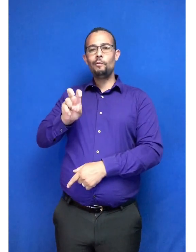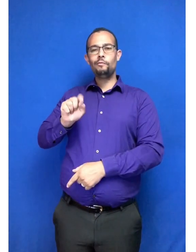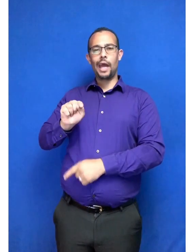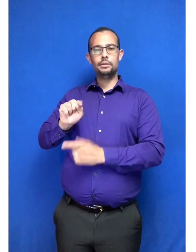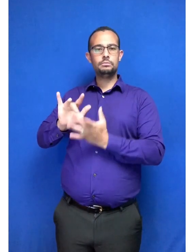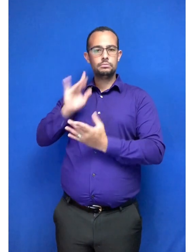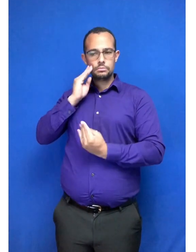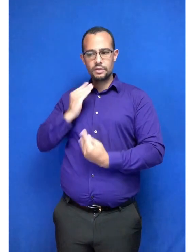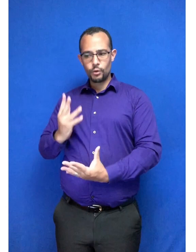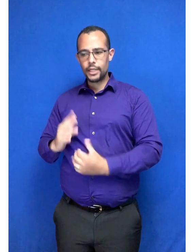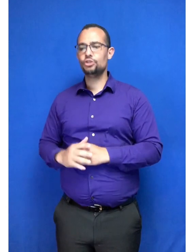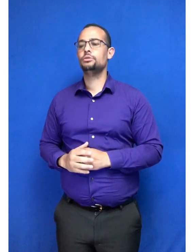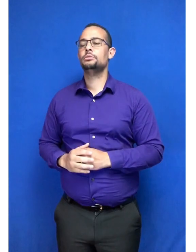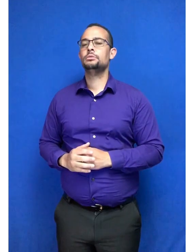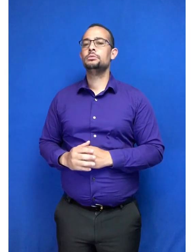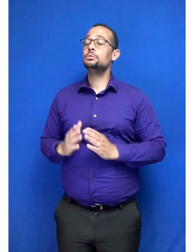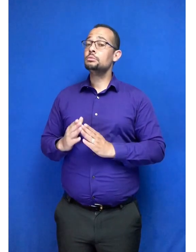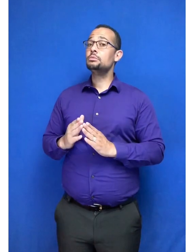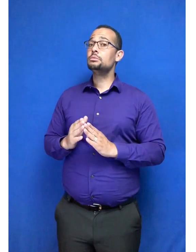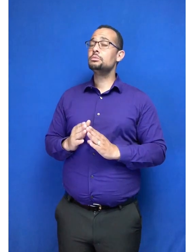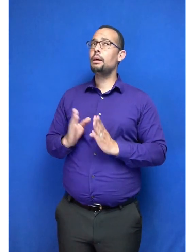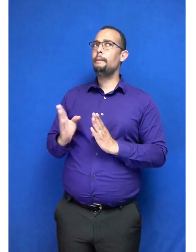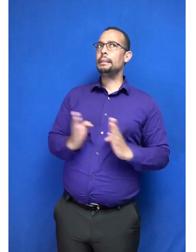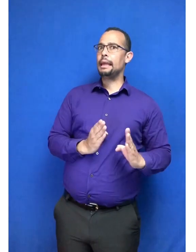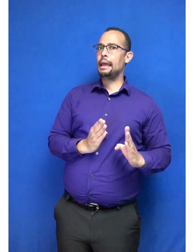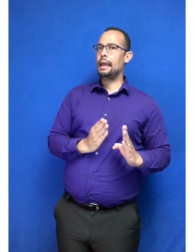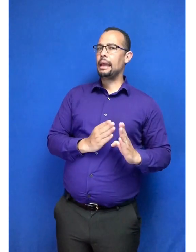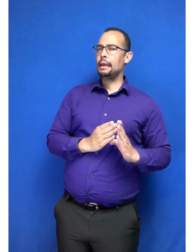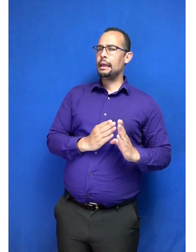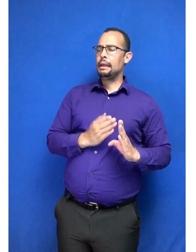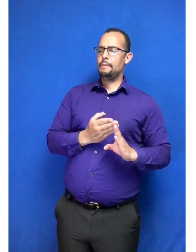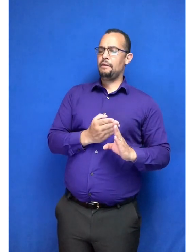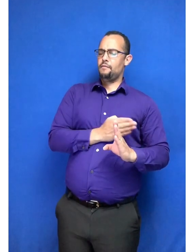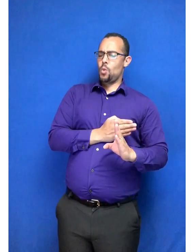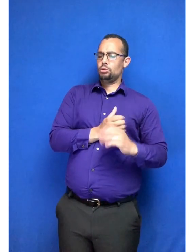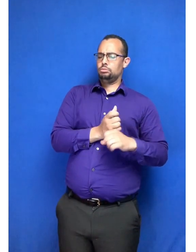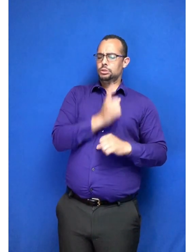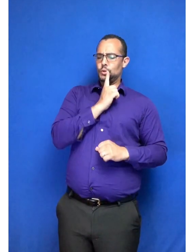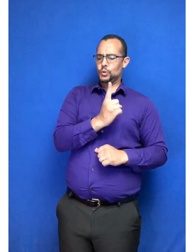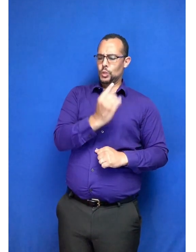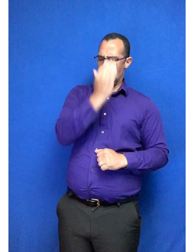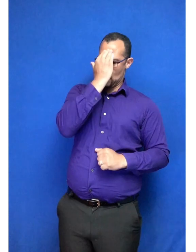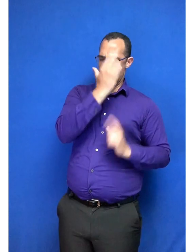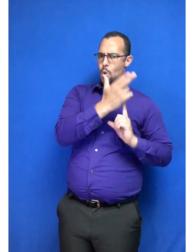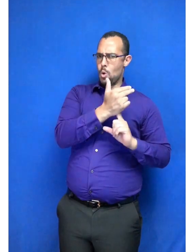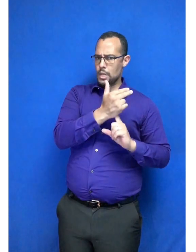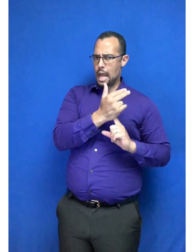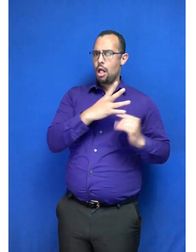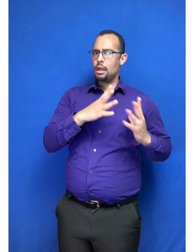if you're going to a hotel or the shelter. Some don't allow pets, so just plan ahead and just